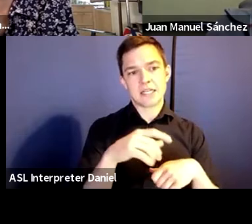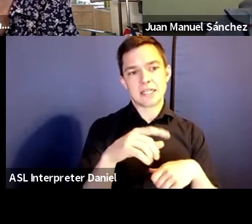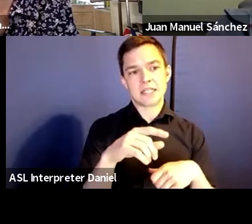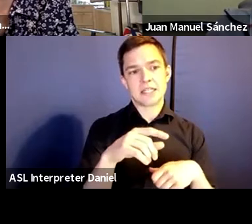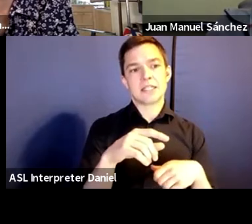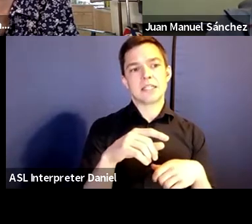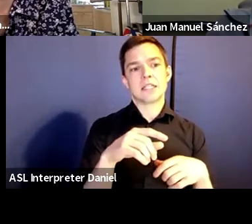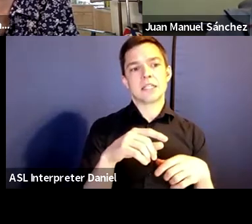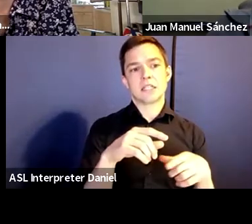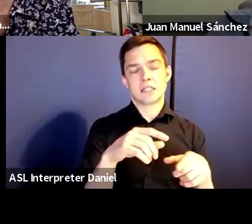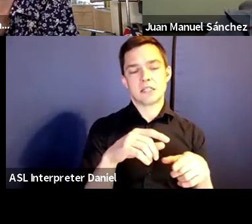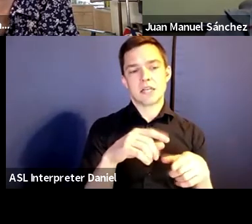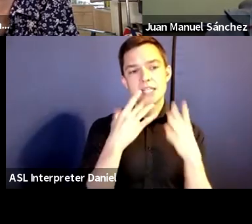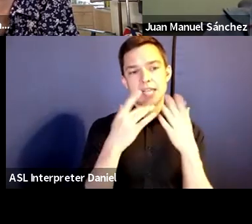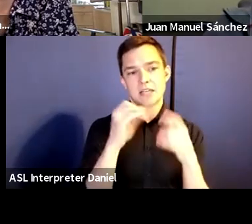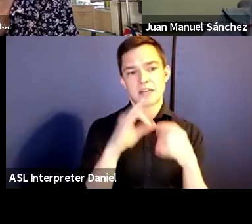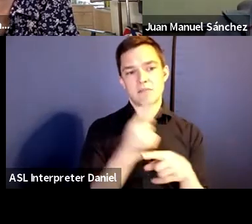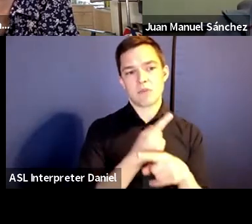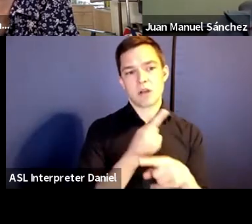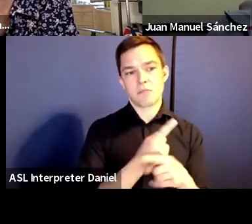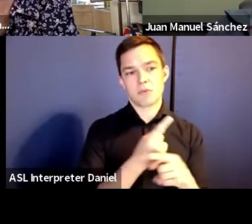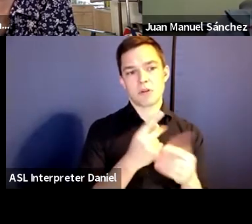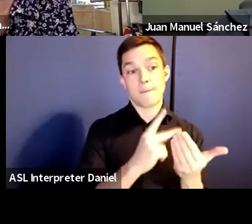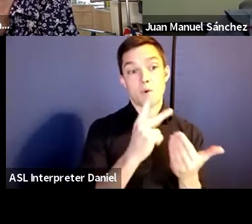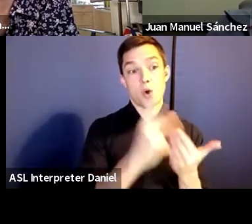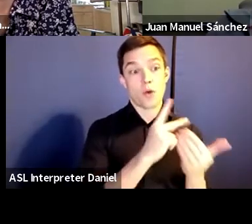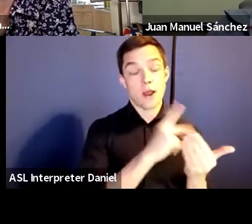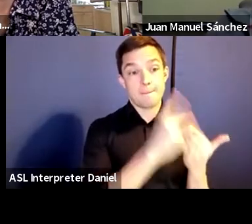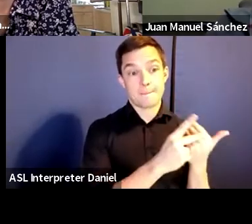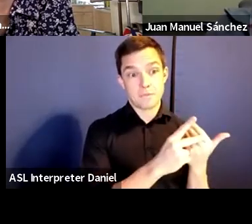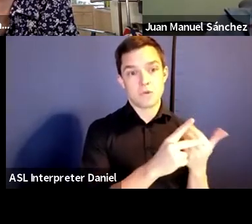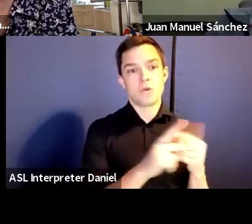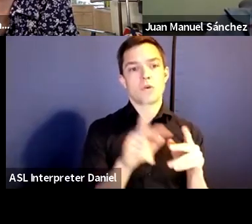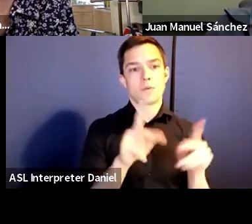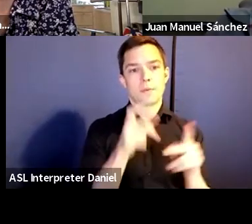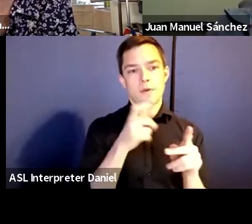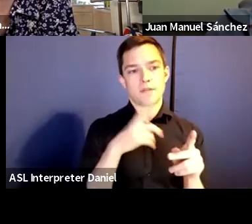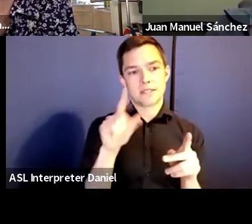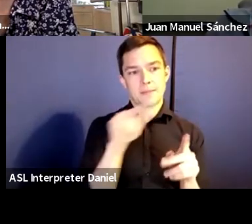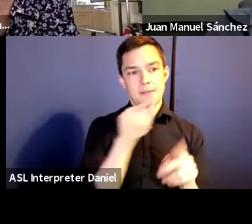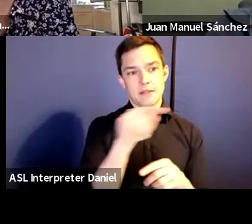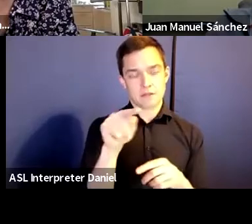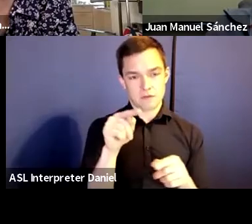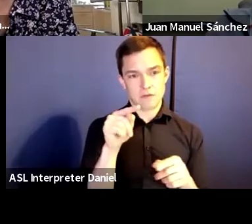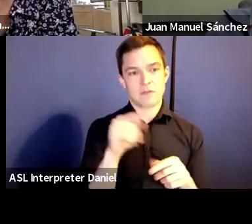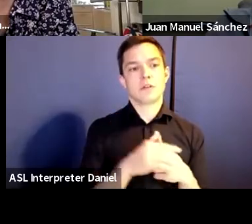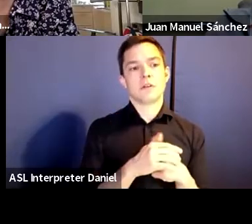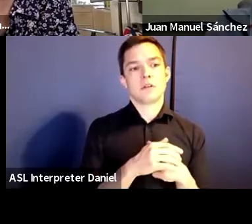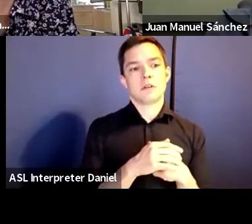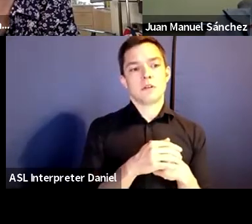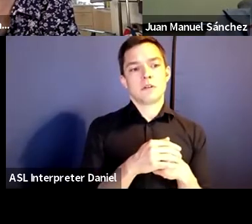proper uh, programs for person with disability, and most